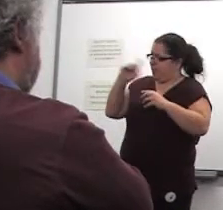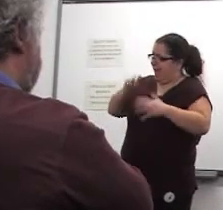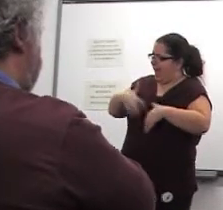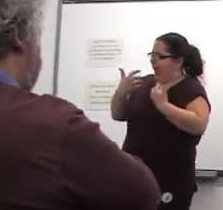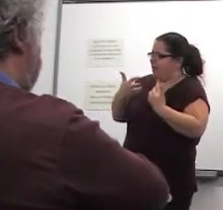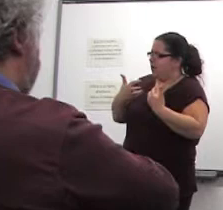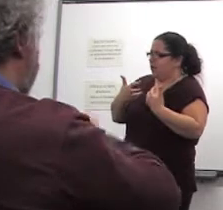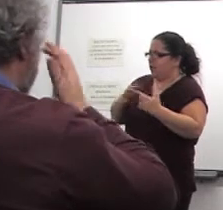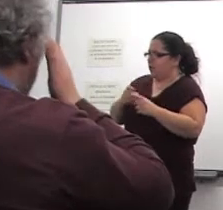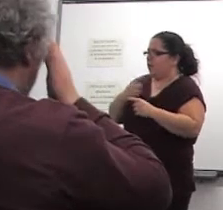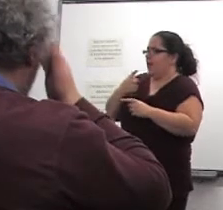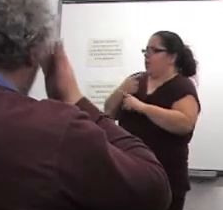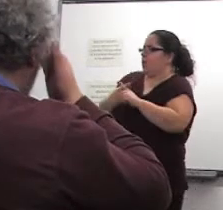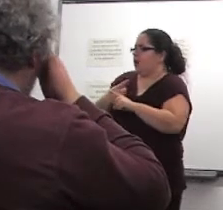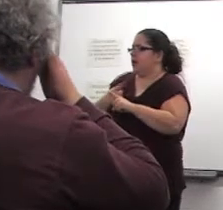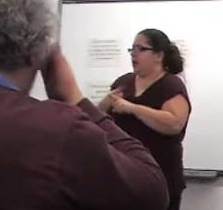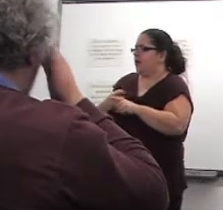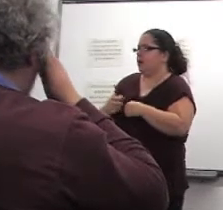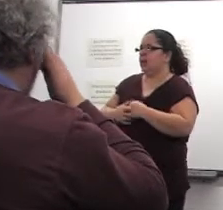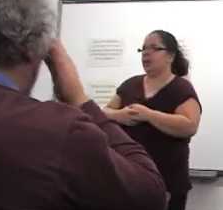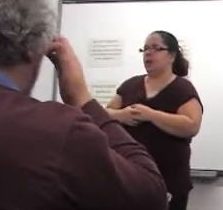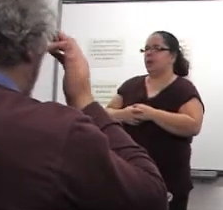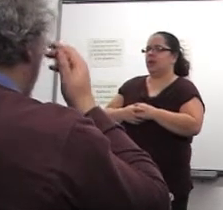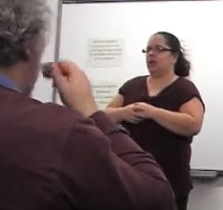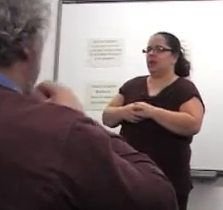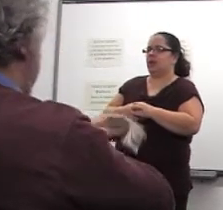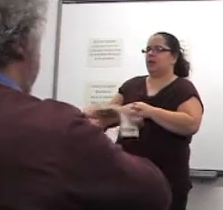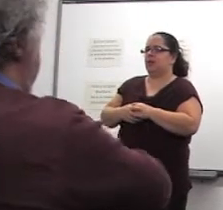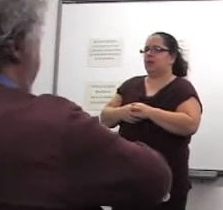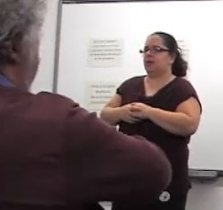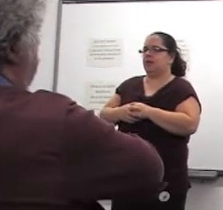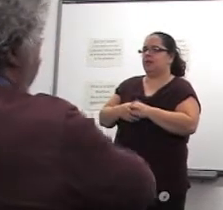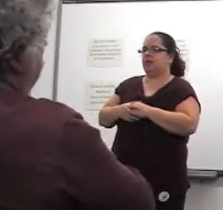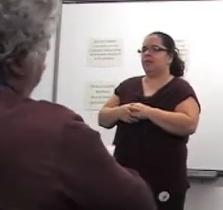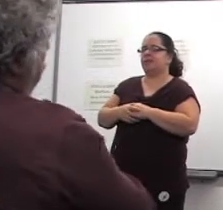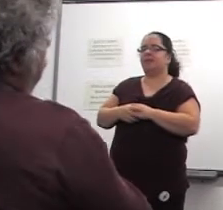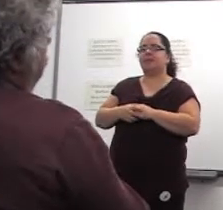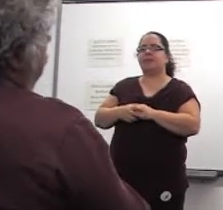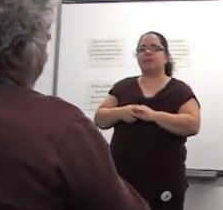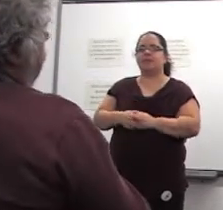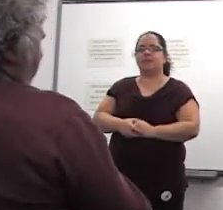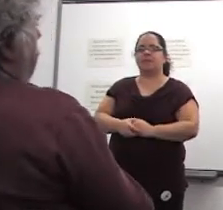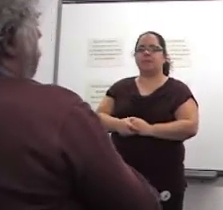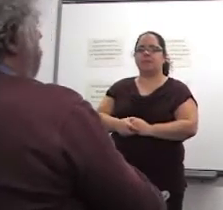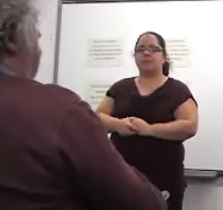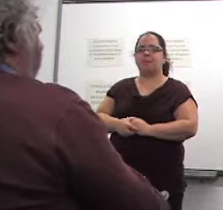if she had to say it quickly or would be too afraid to say it at all.